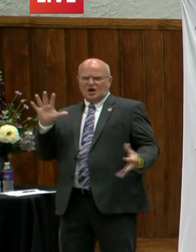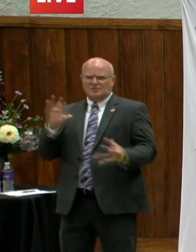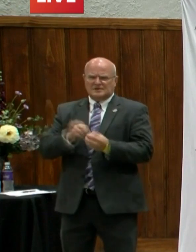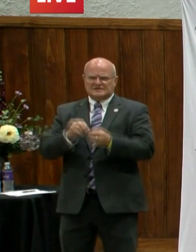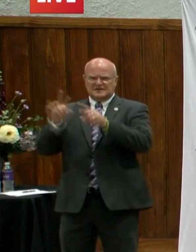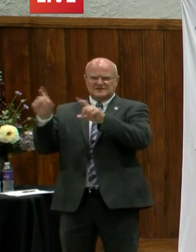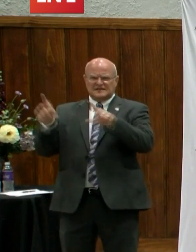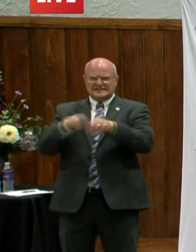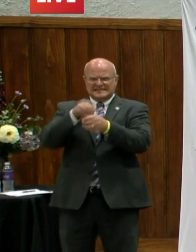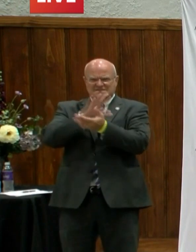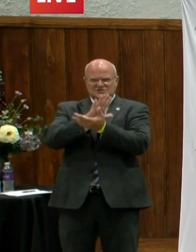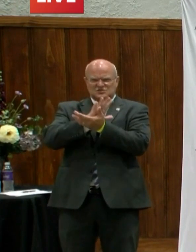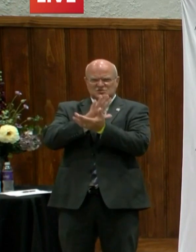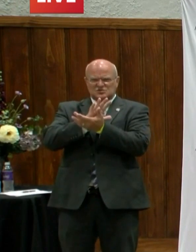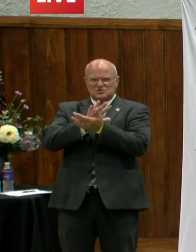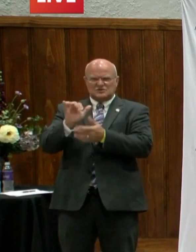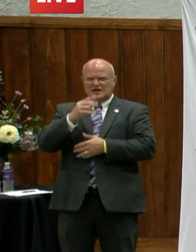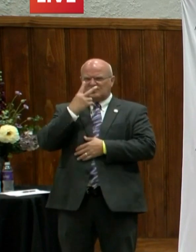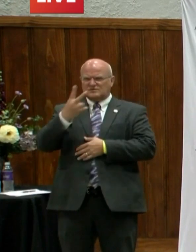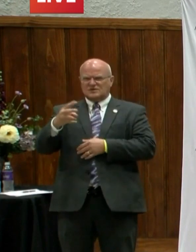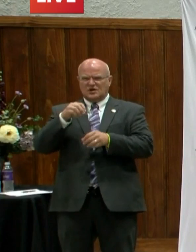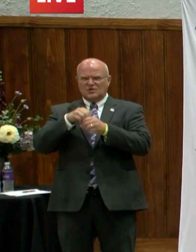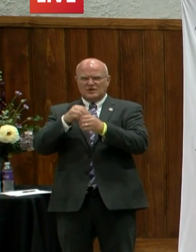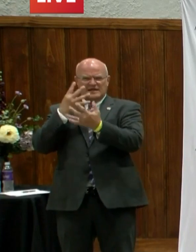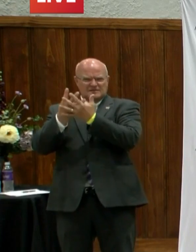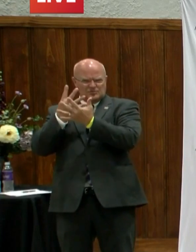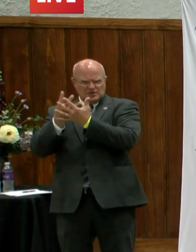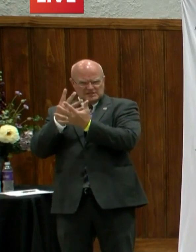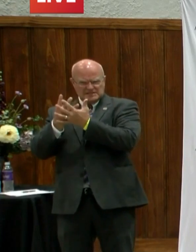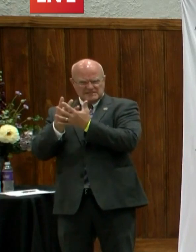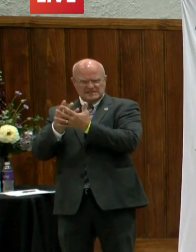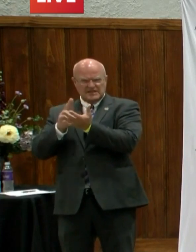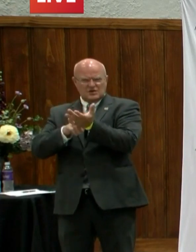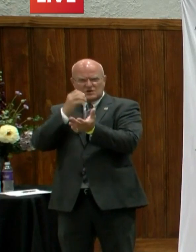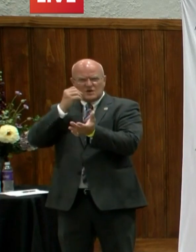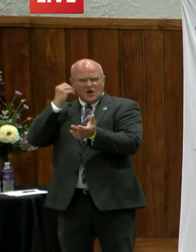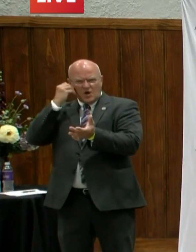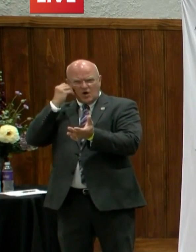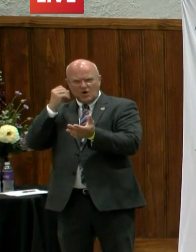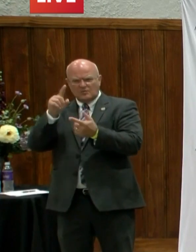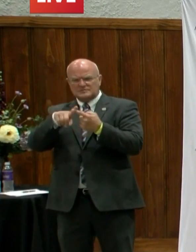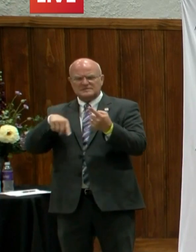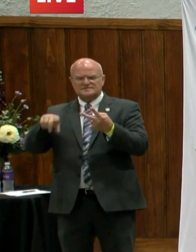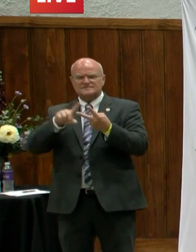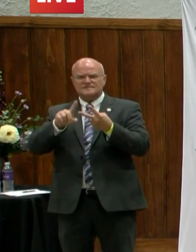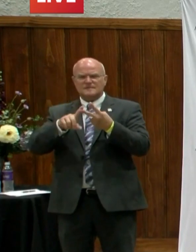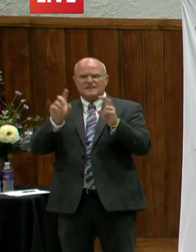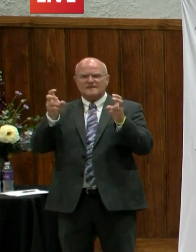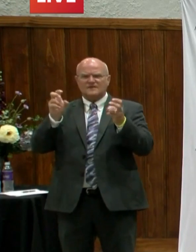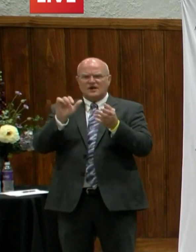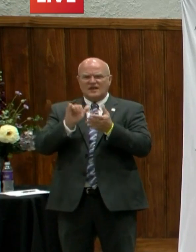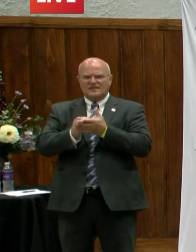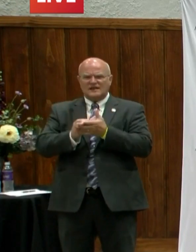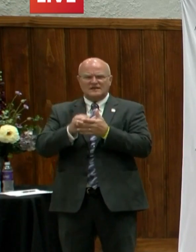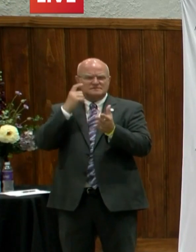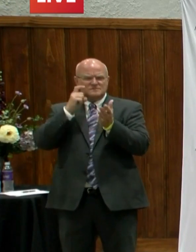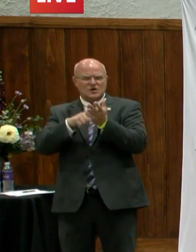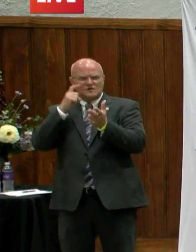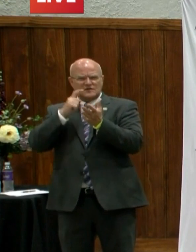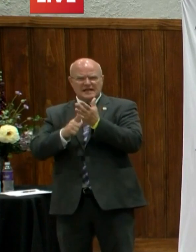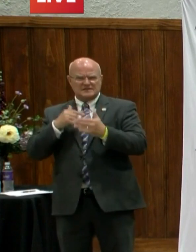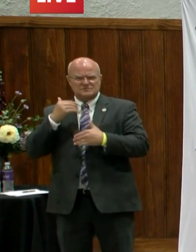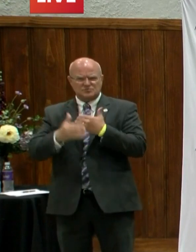comprehensive testing in schools like we saw in the detention centers and nursing homes? And as far as the